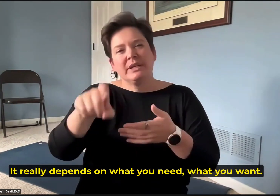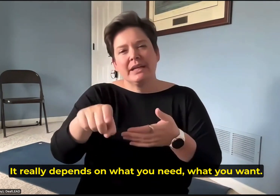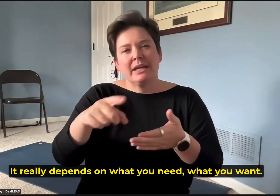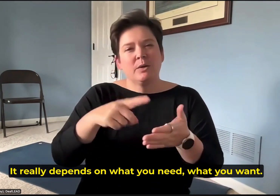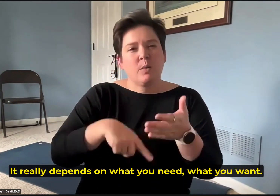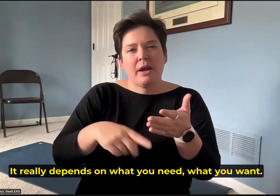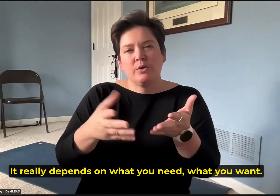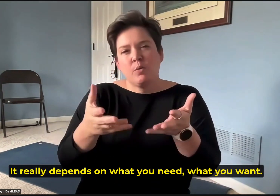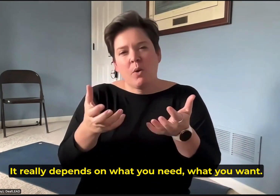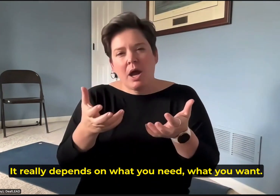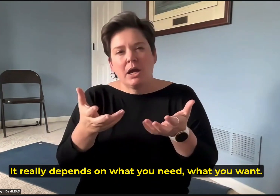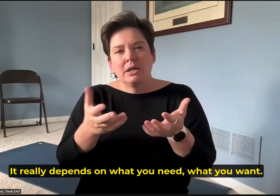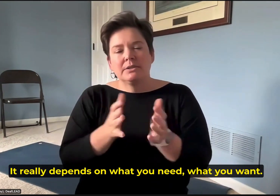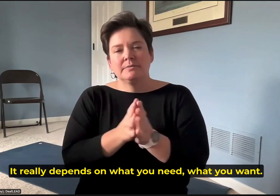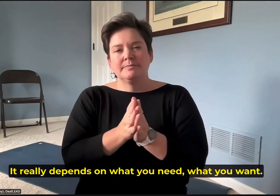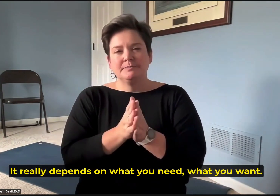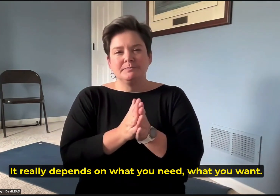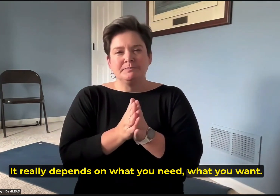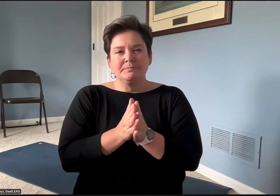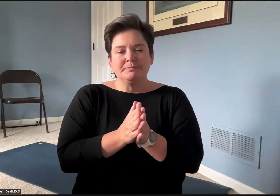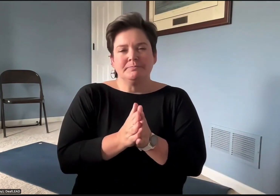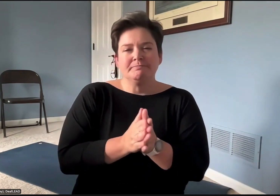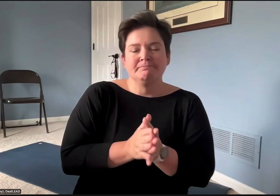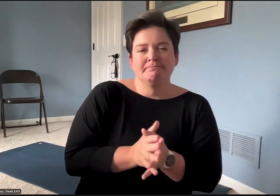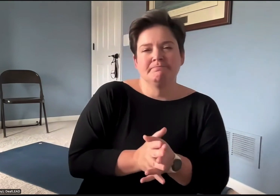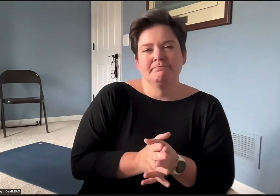what you need, what you want.